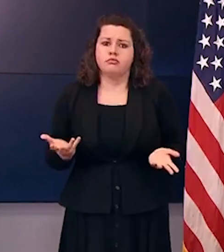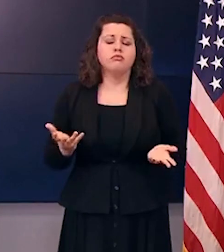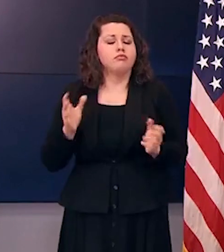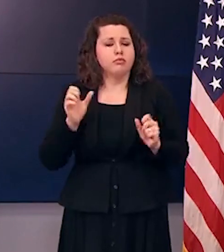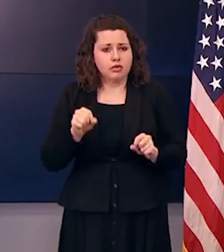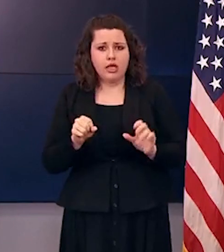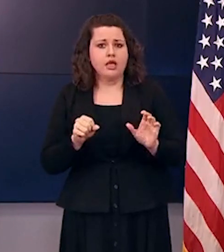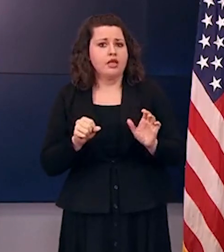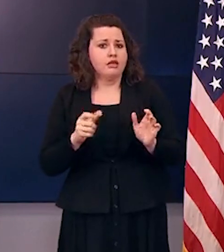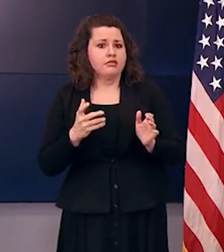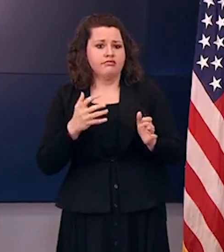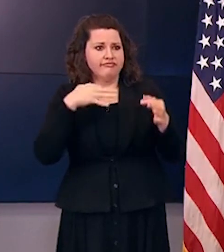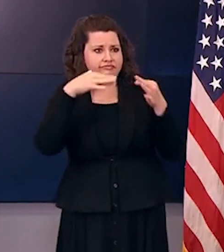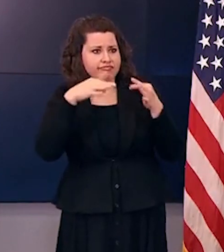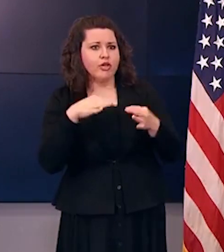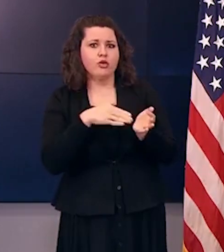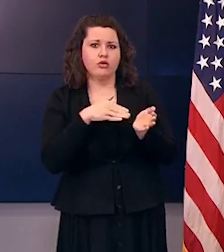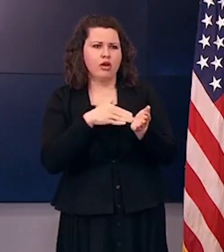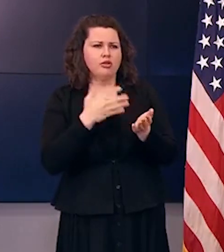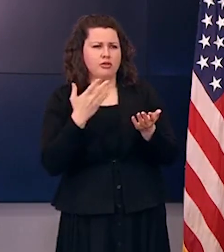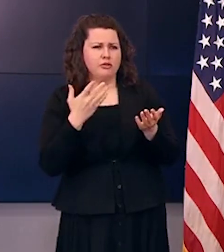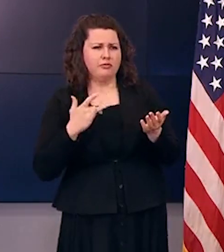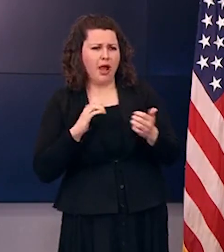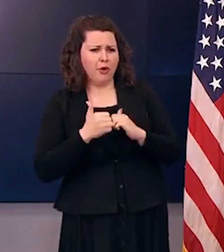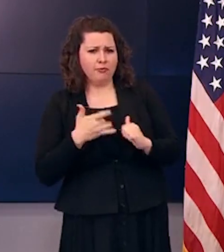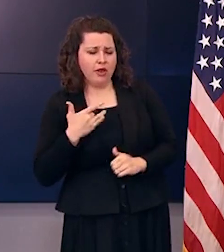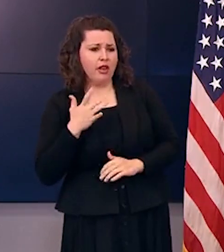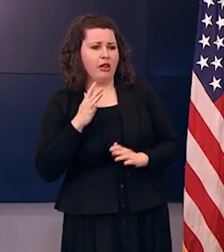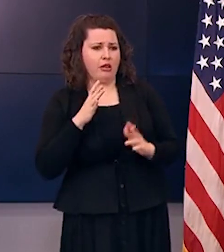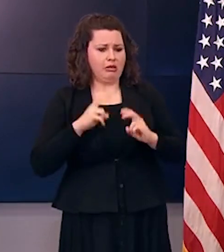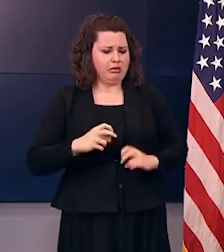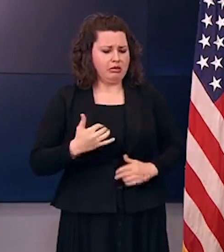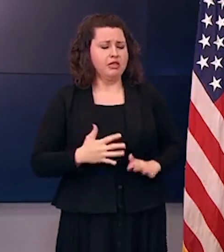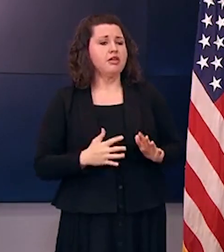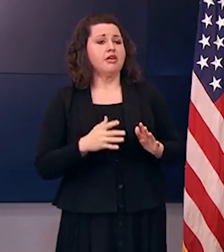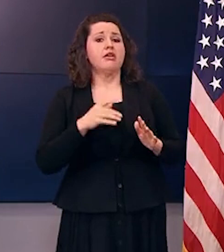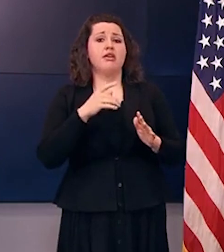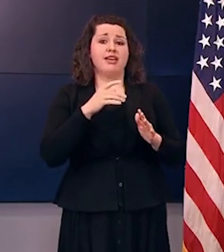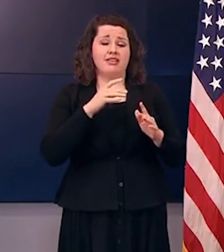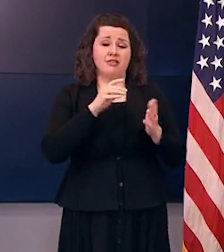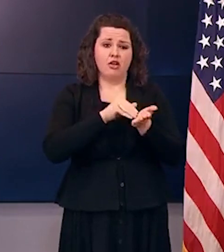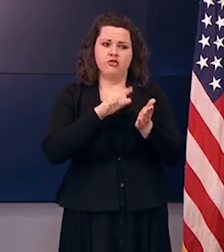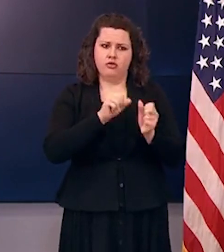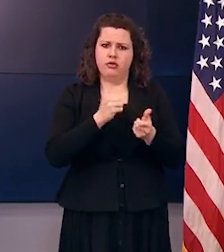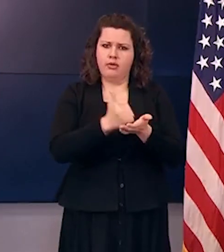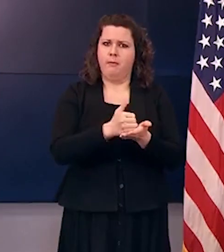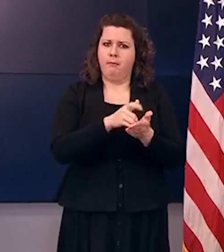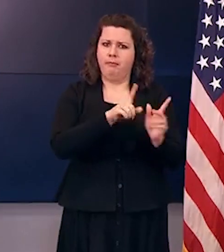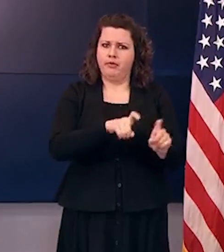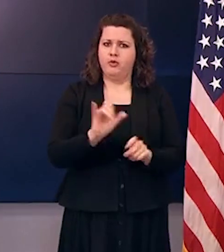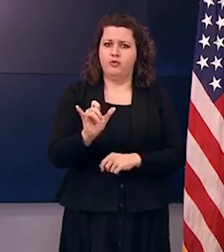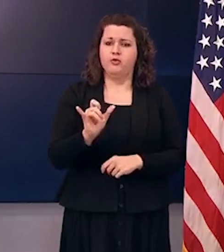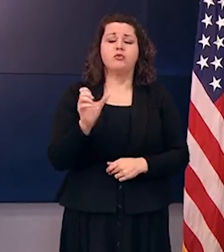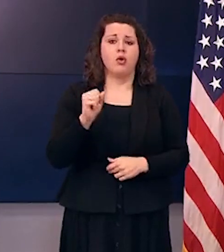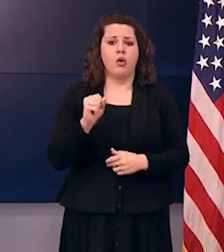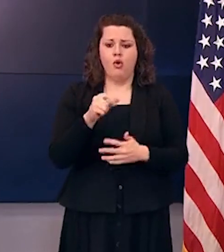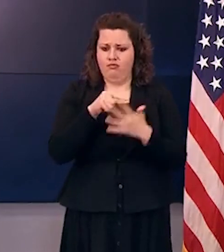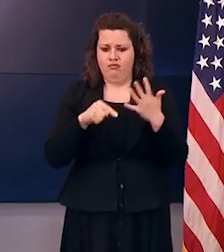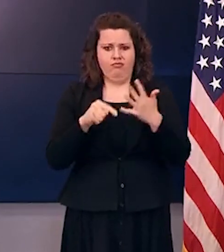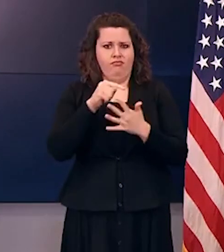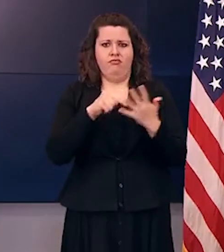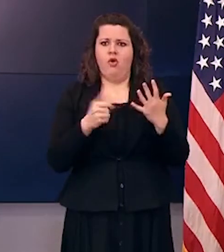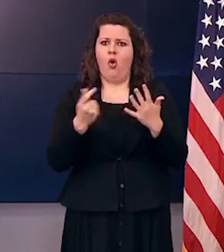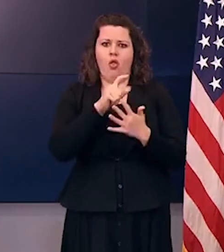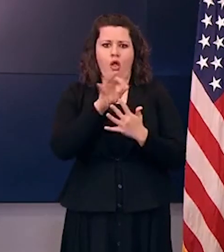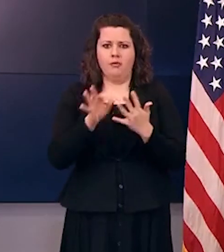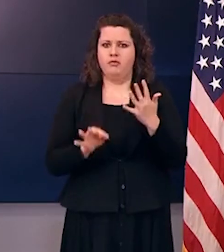walk through with them the assessment, and then they can help facilitate testing as well. So all of the above are areas that